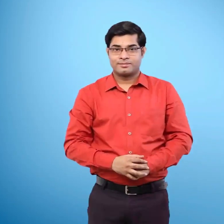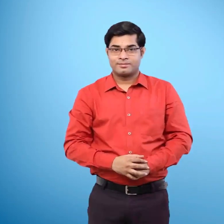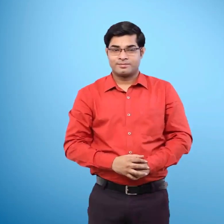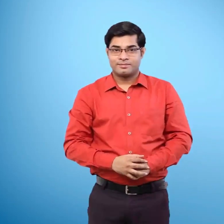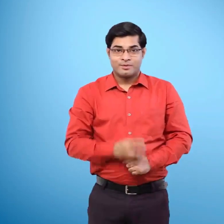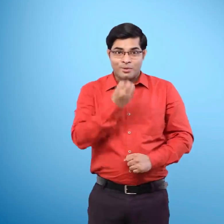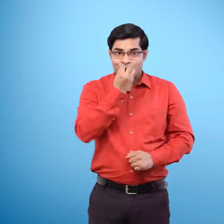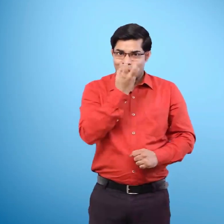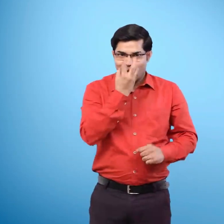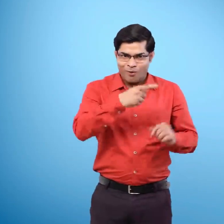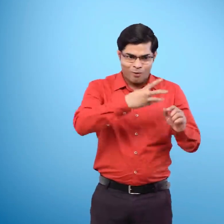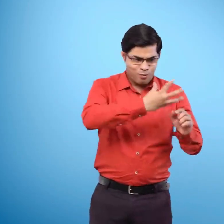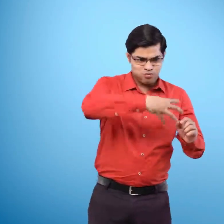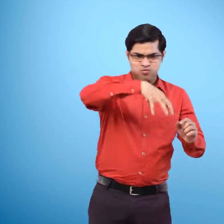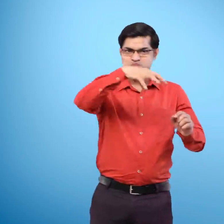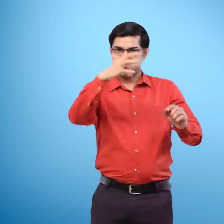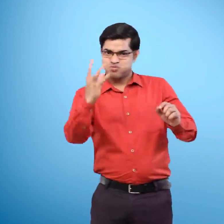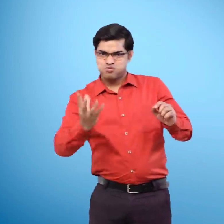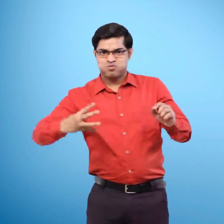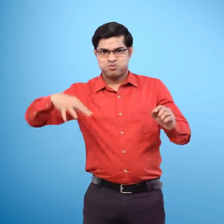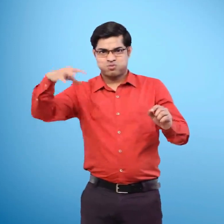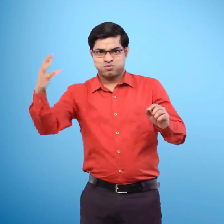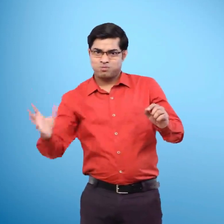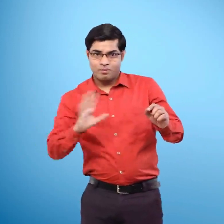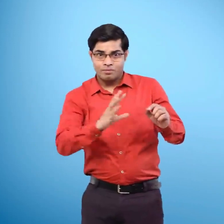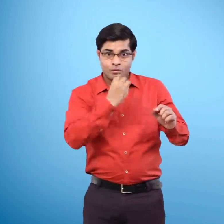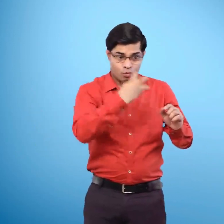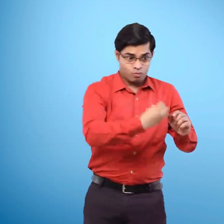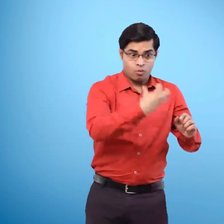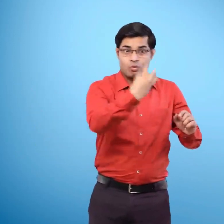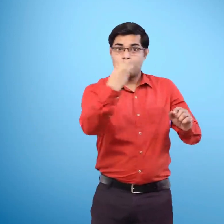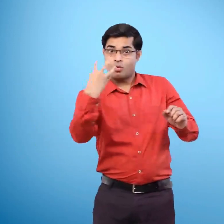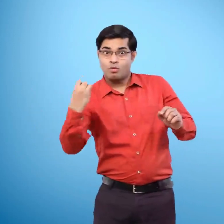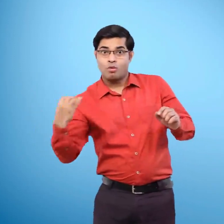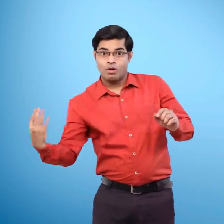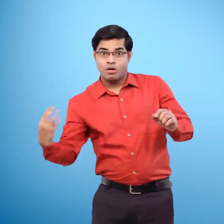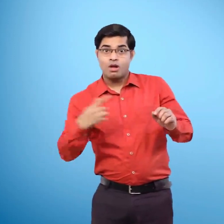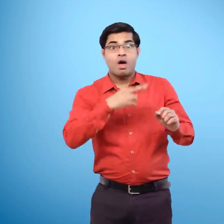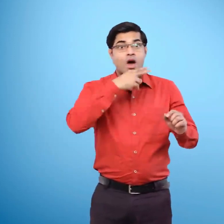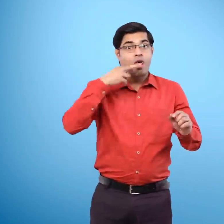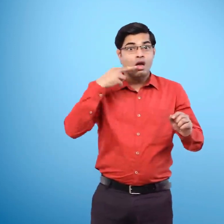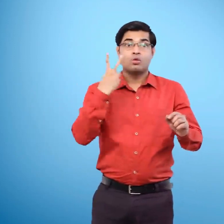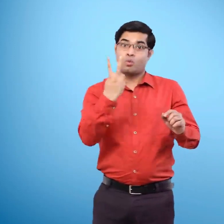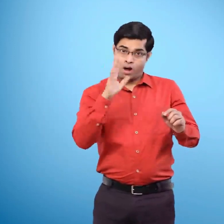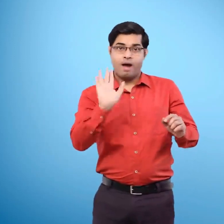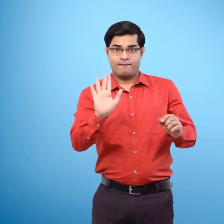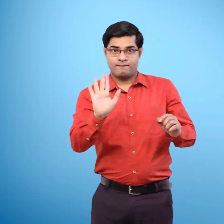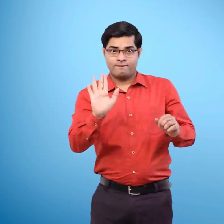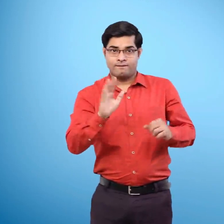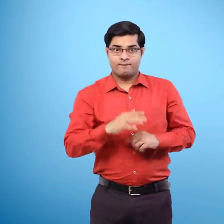The numbers are written at the center of orange and purple flowers arranged alternatively.